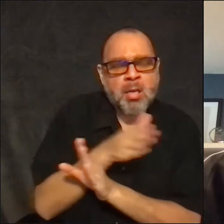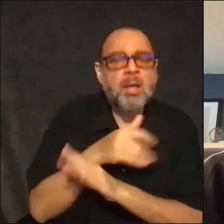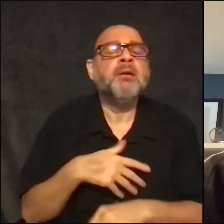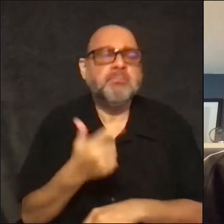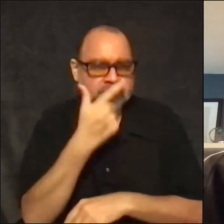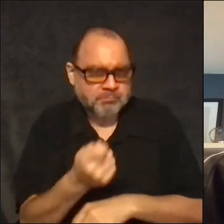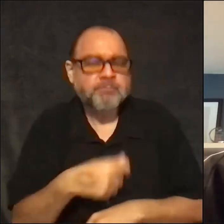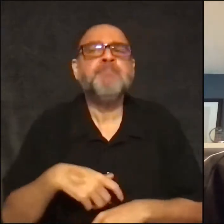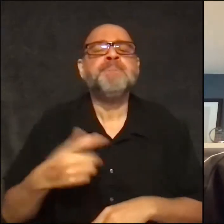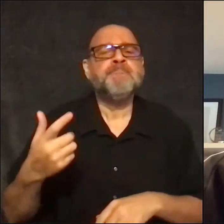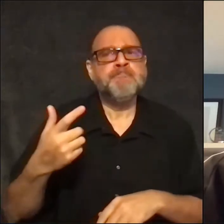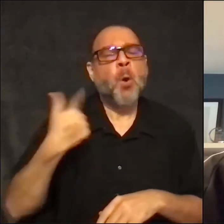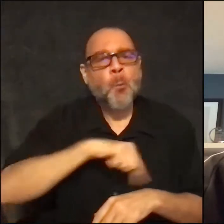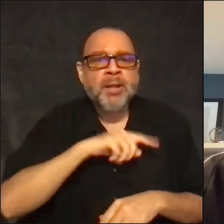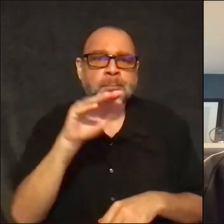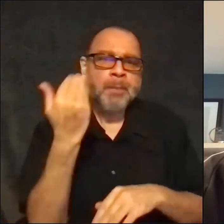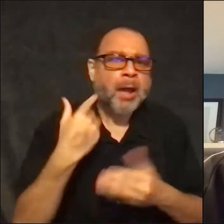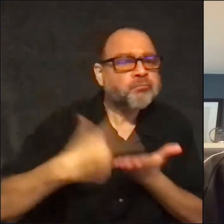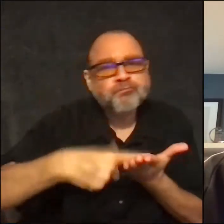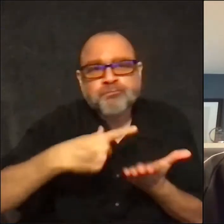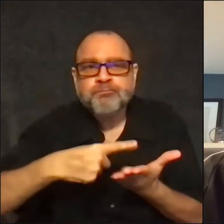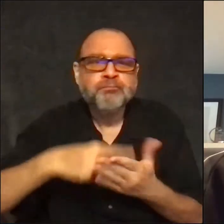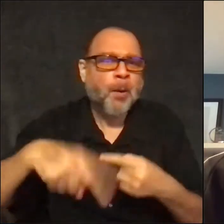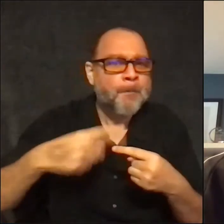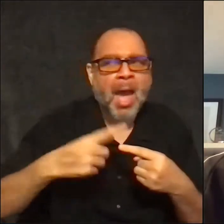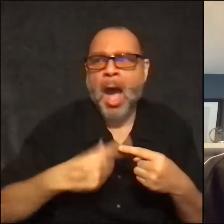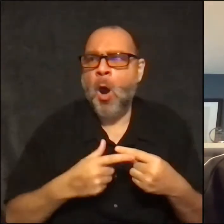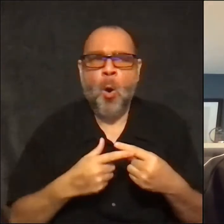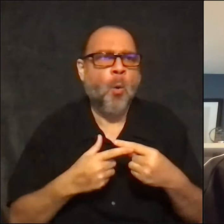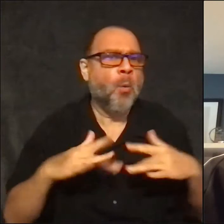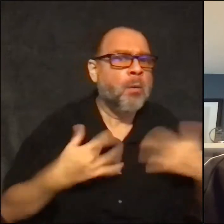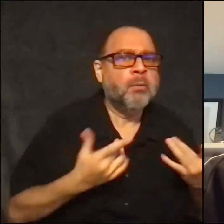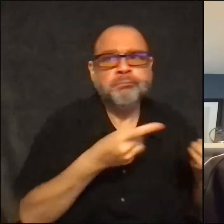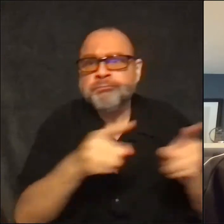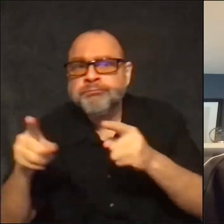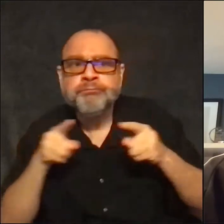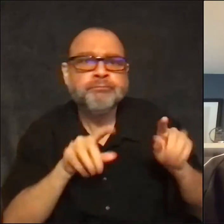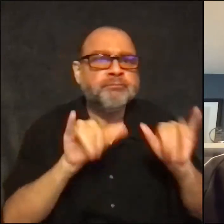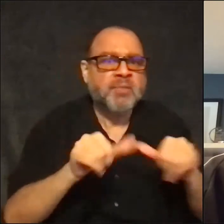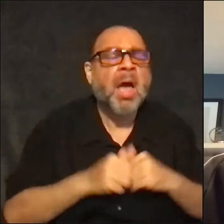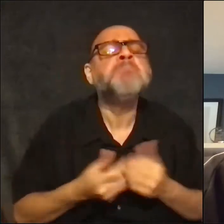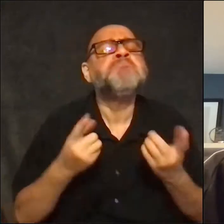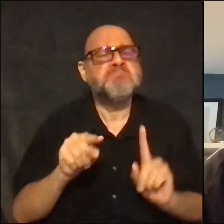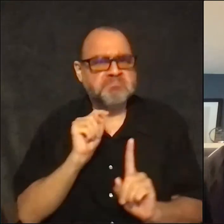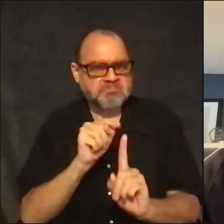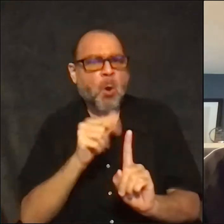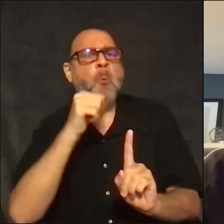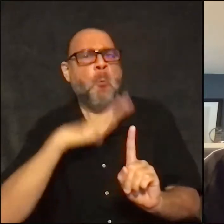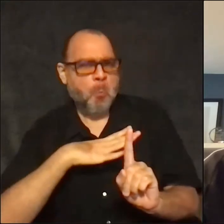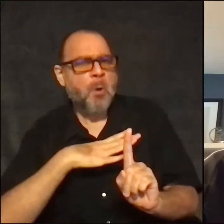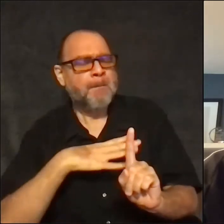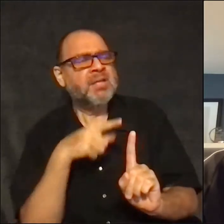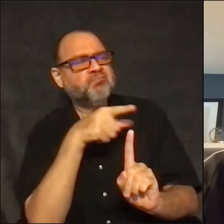Black woman about power. And in this conversation, this woman who I have grown to respect over the last few